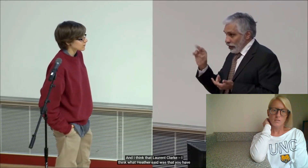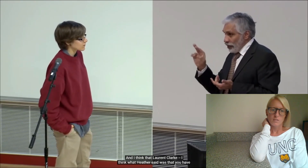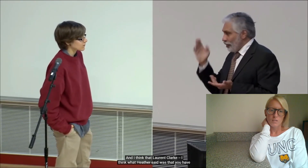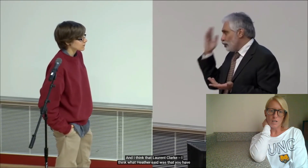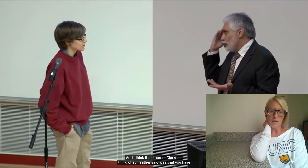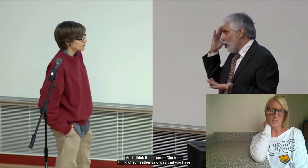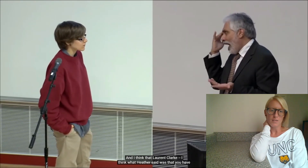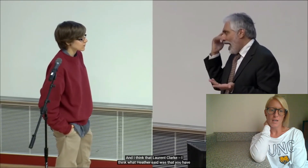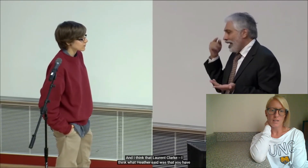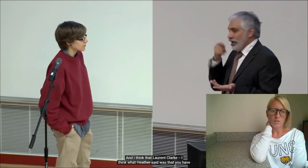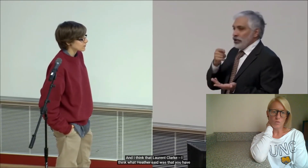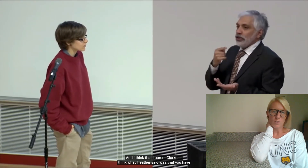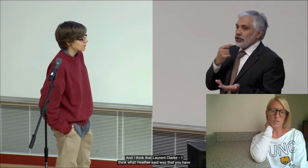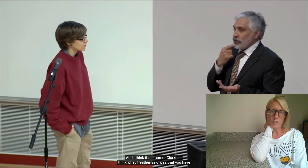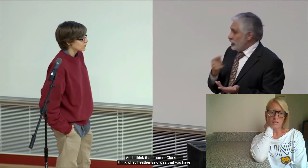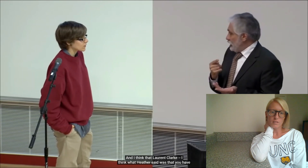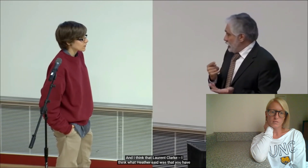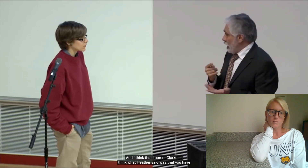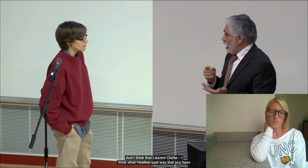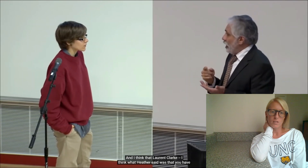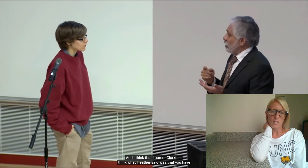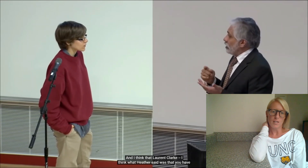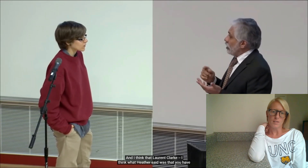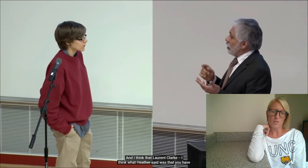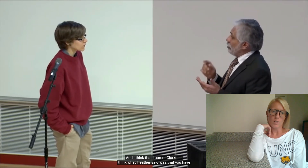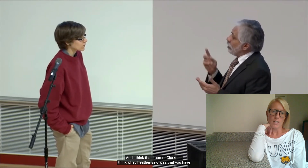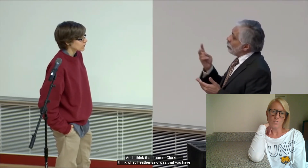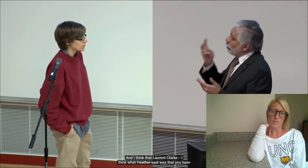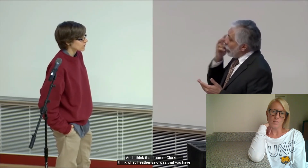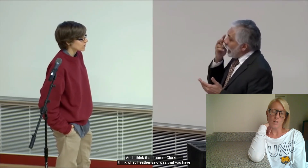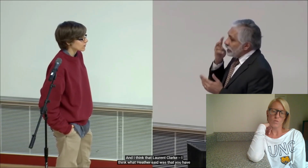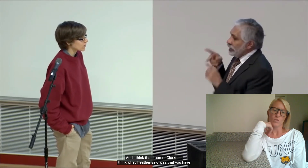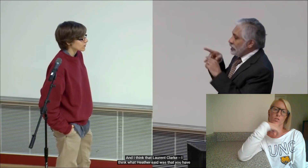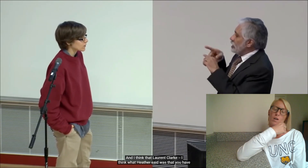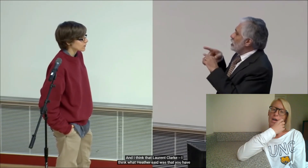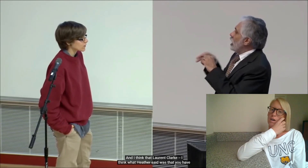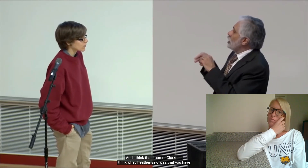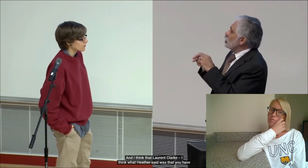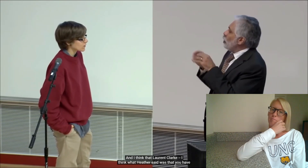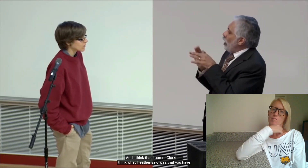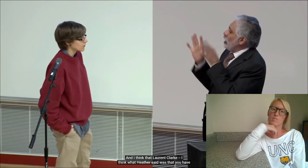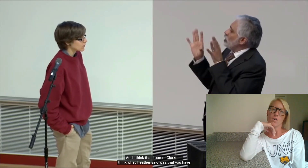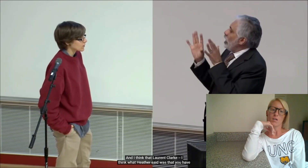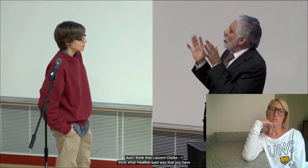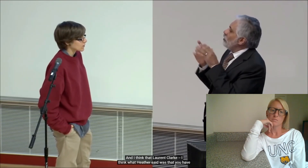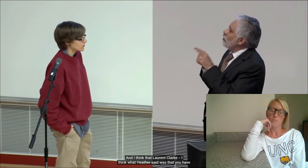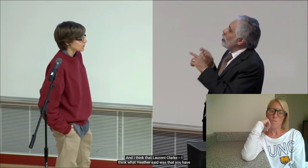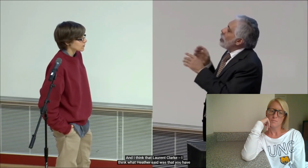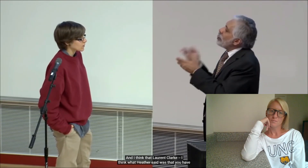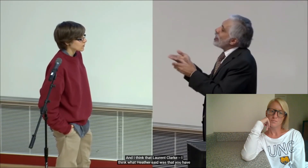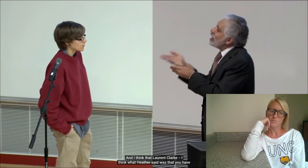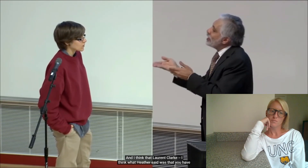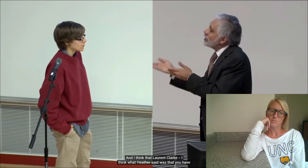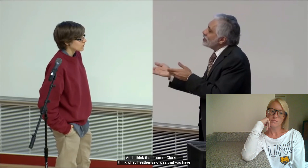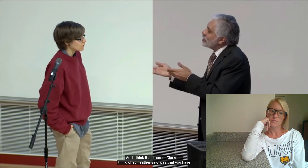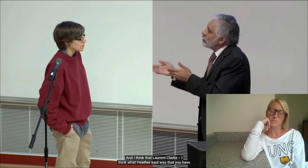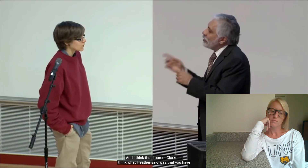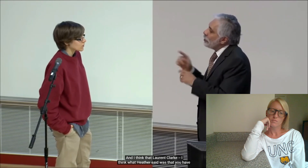And I think that Laurent Clark, and I think what Heather said about what you have. I think what Heather said was